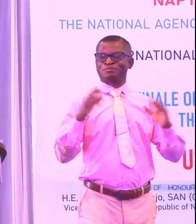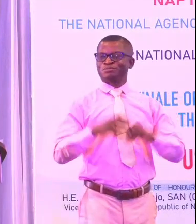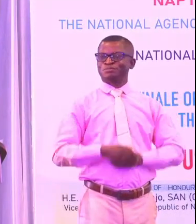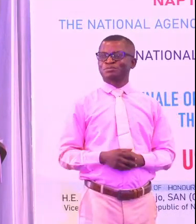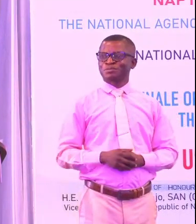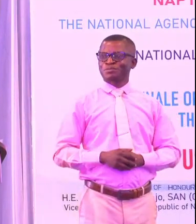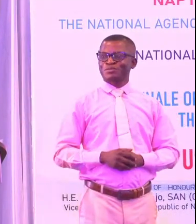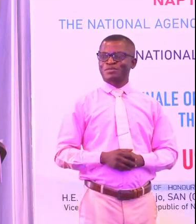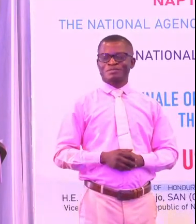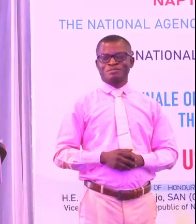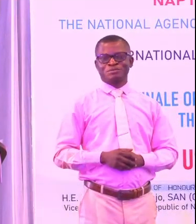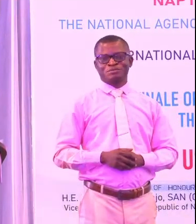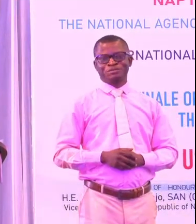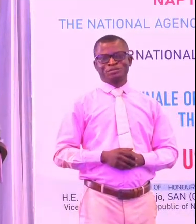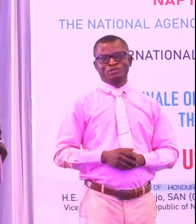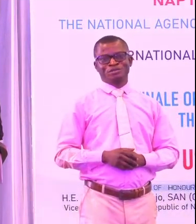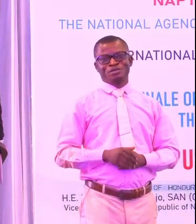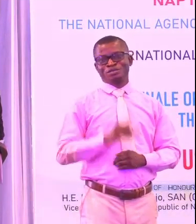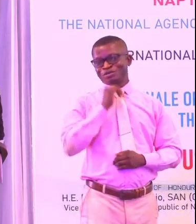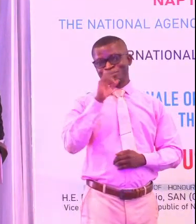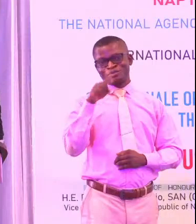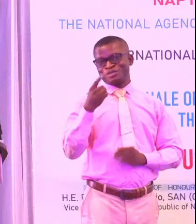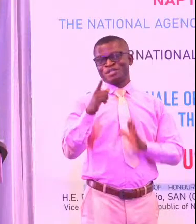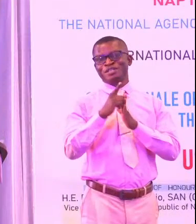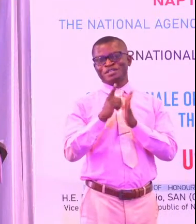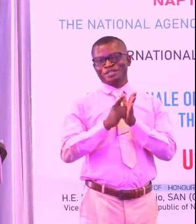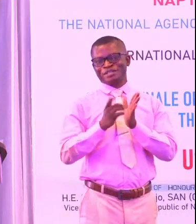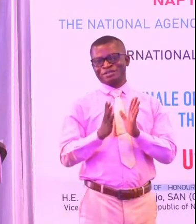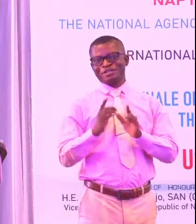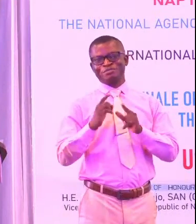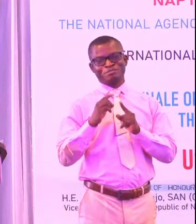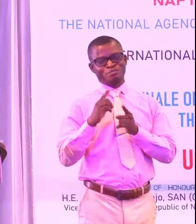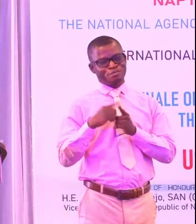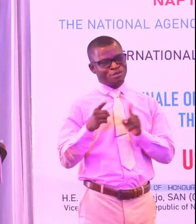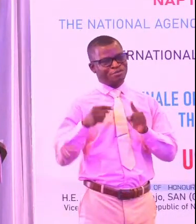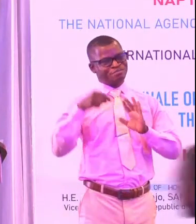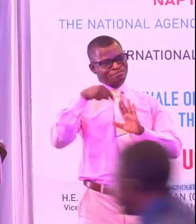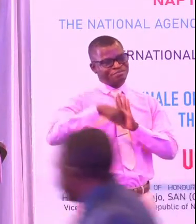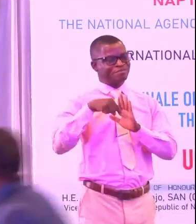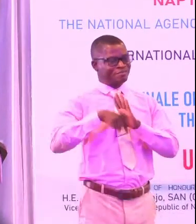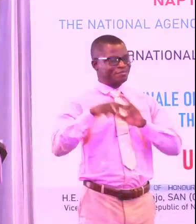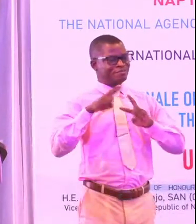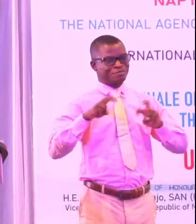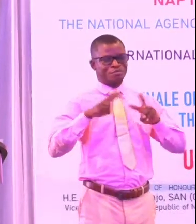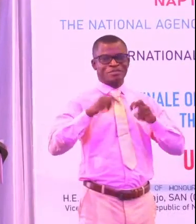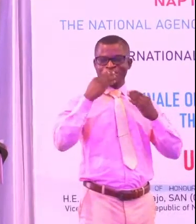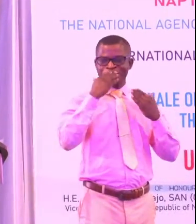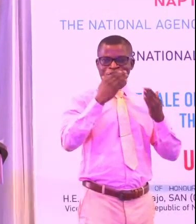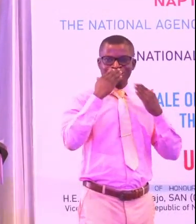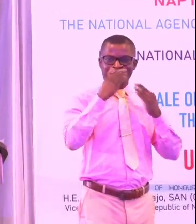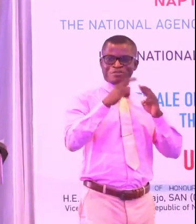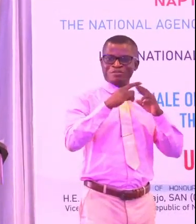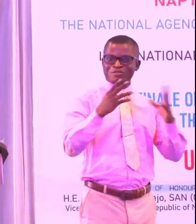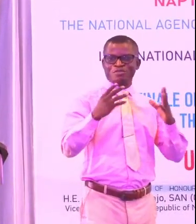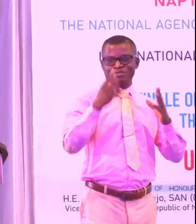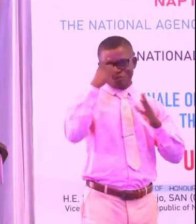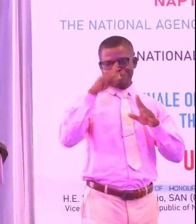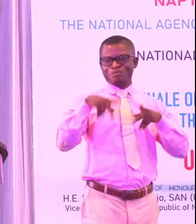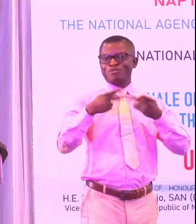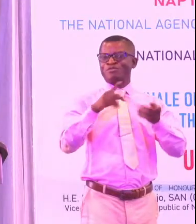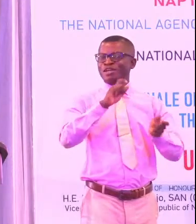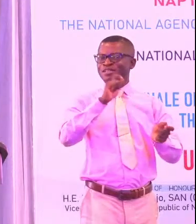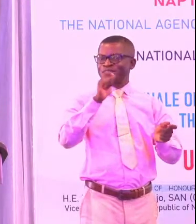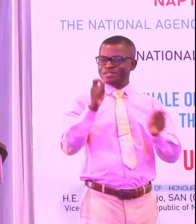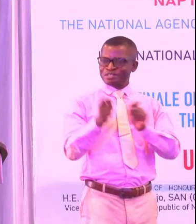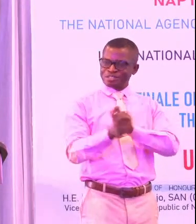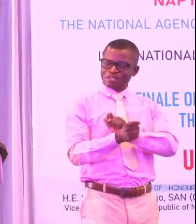One who's not only a lawyer, but also deep into research. Thank you very much for providing change.